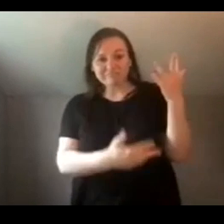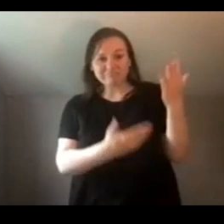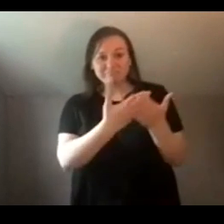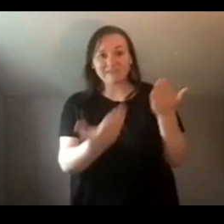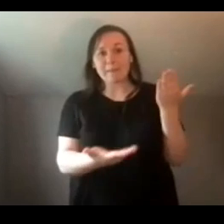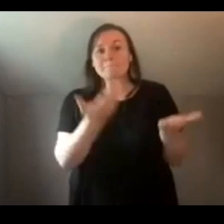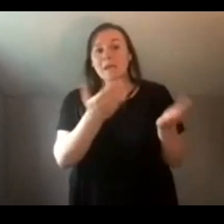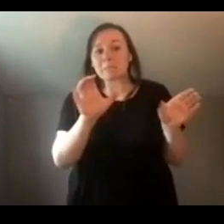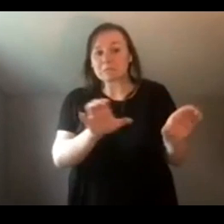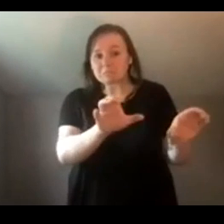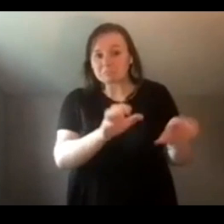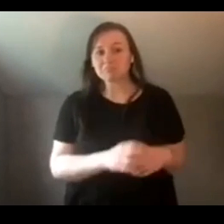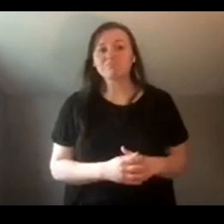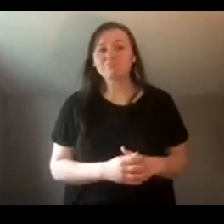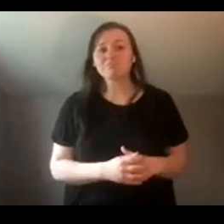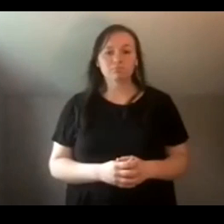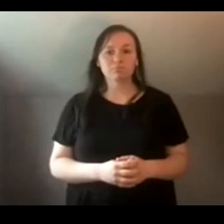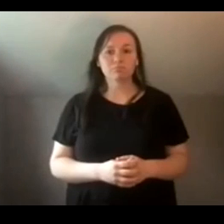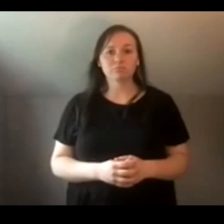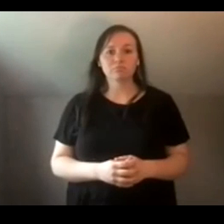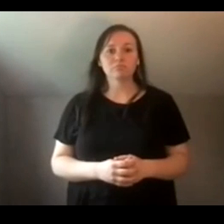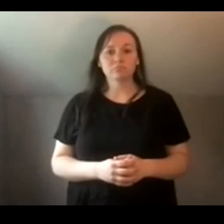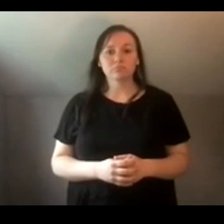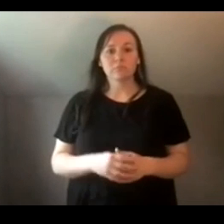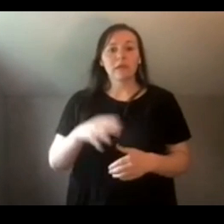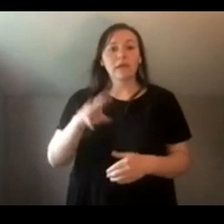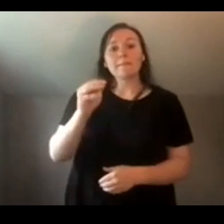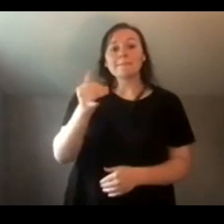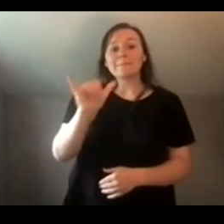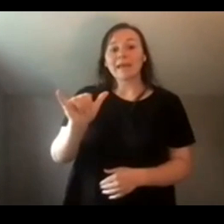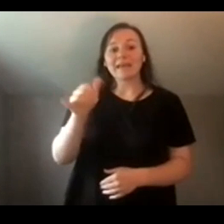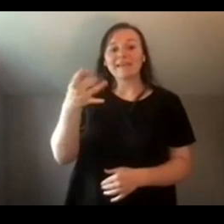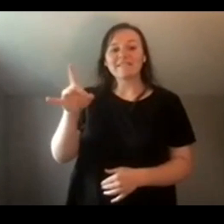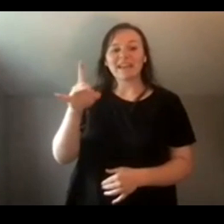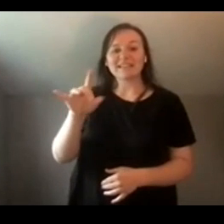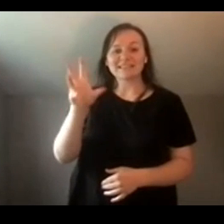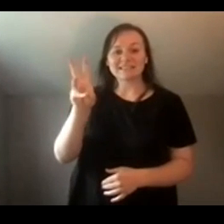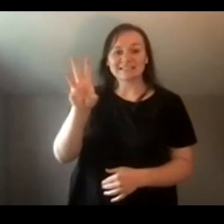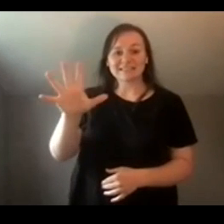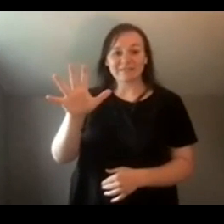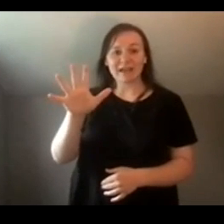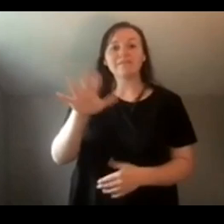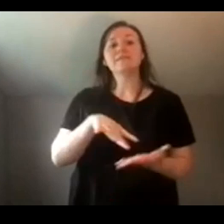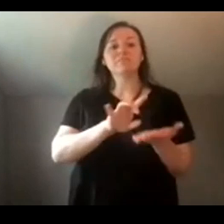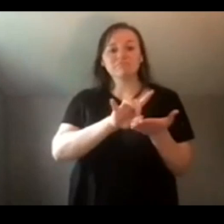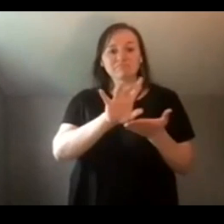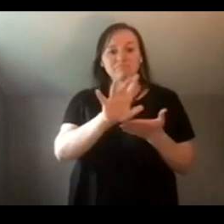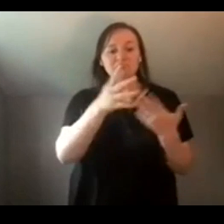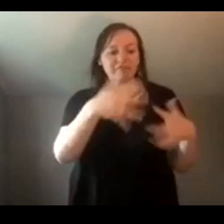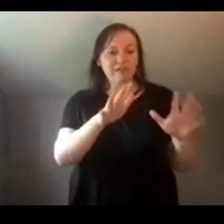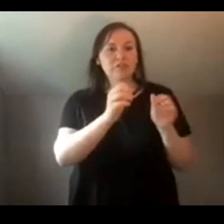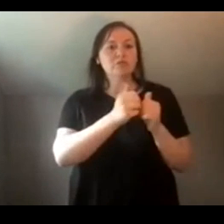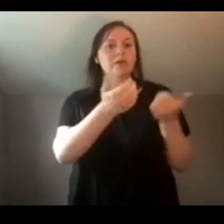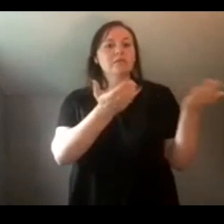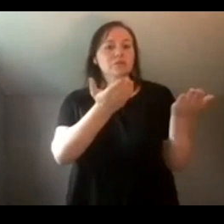was mustered out of the service in May of 1865 and decided to remain in St. Louis. He became